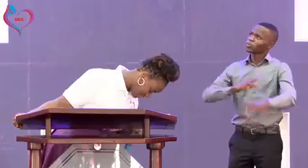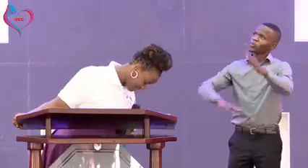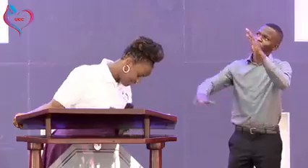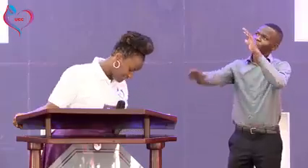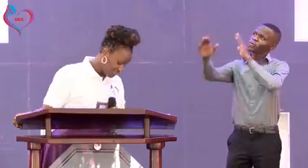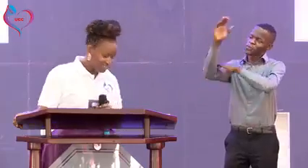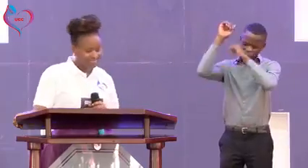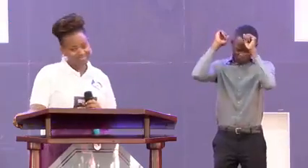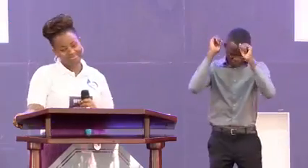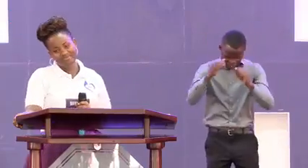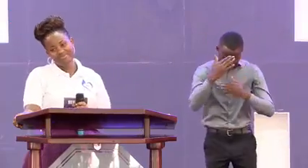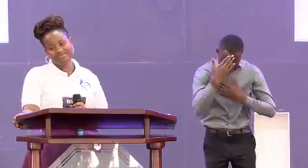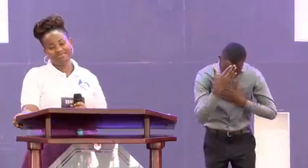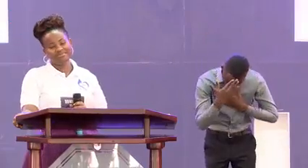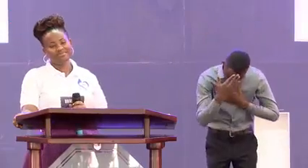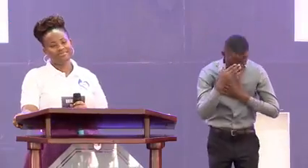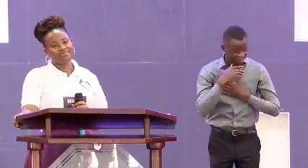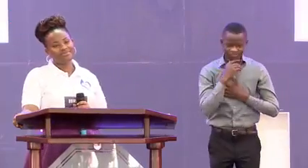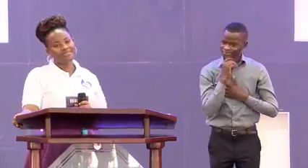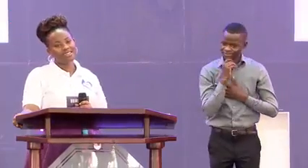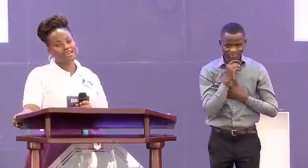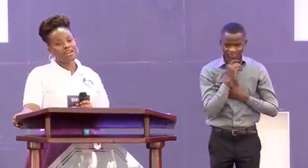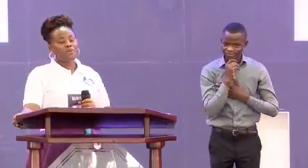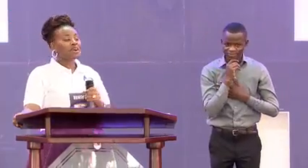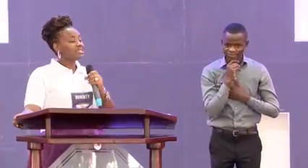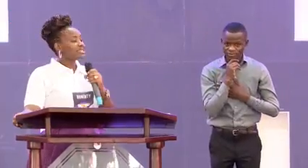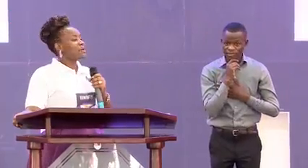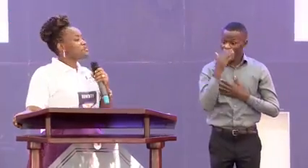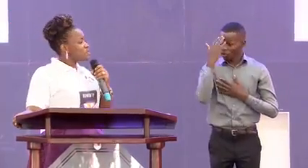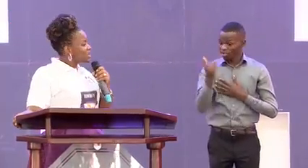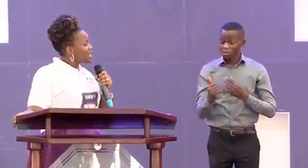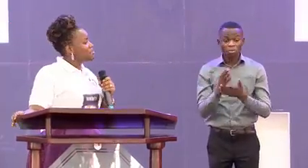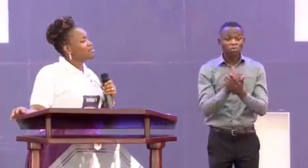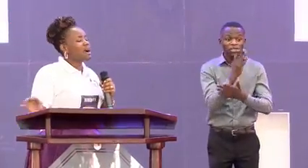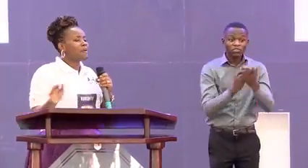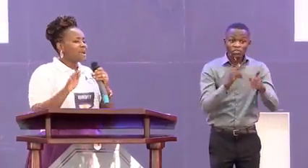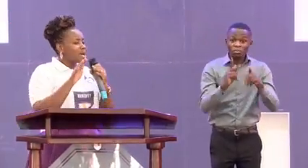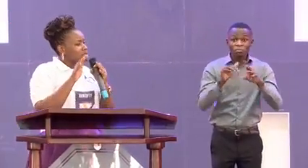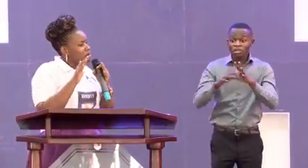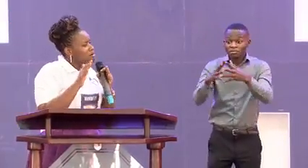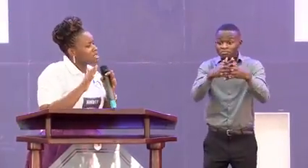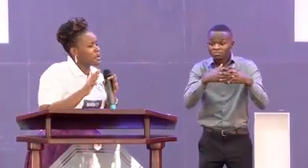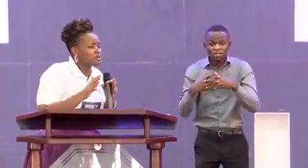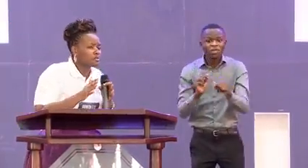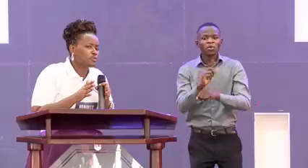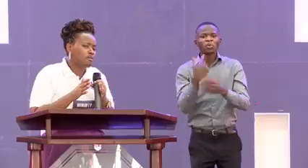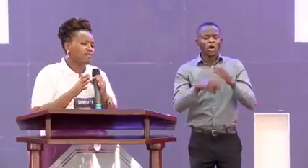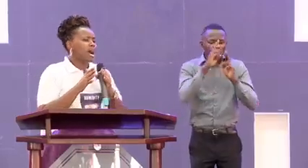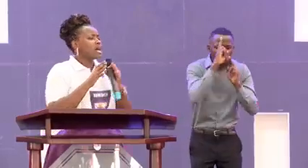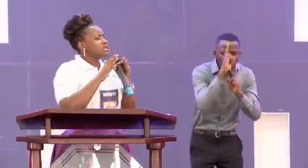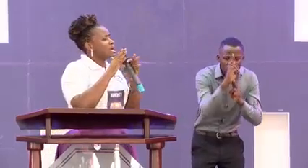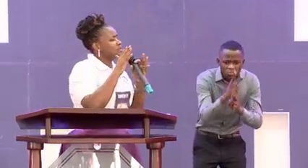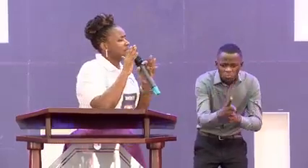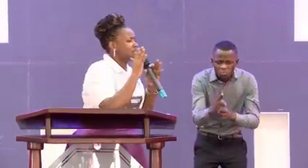towaza. And he said, God can make you humble. Because some people in America were so respectful. respectful